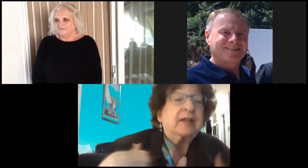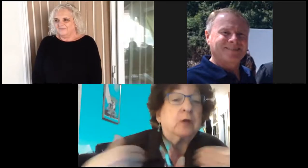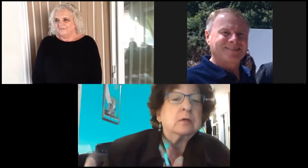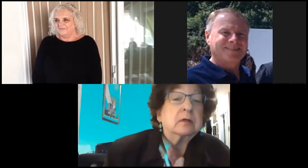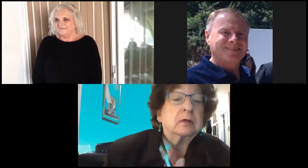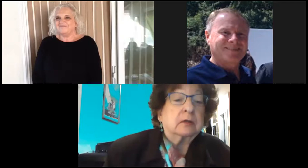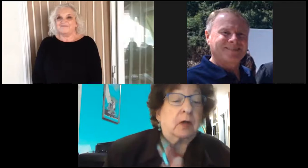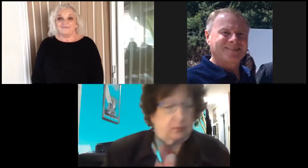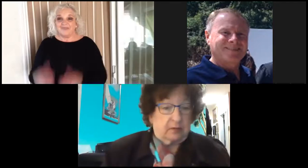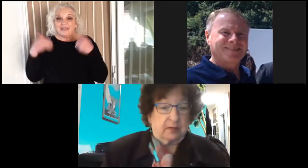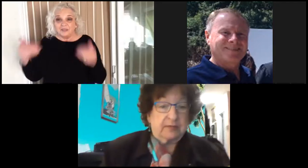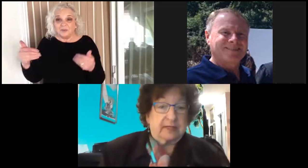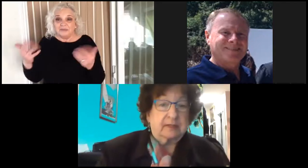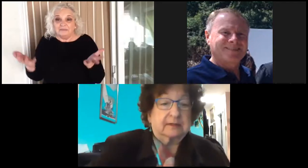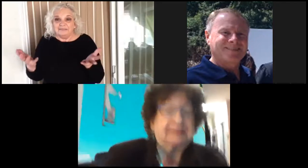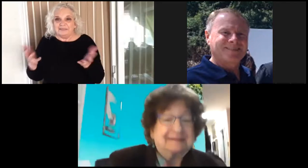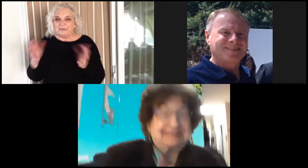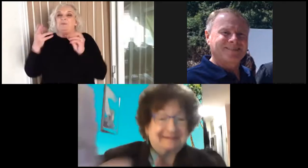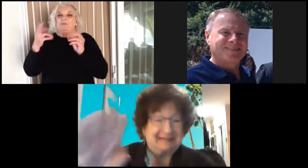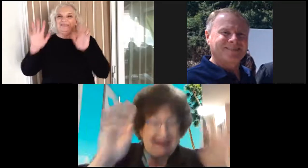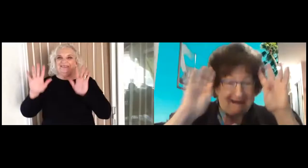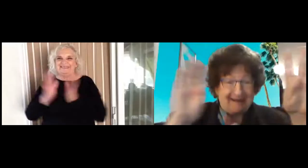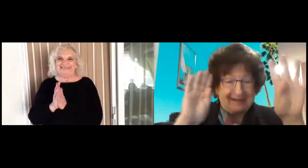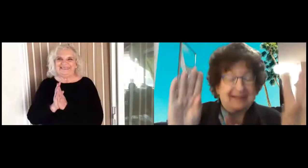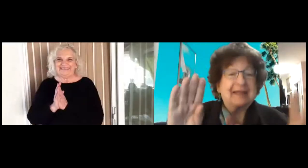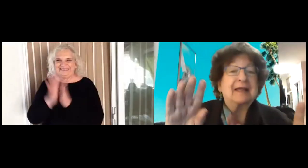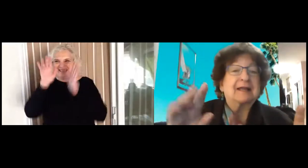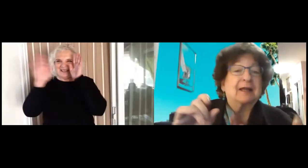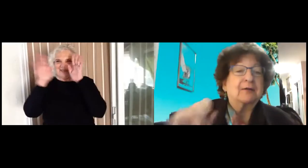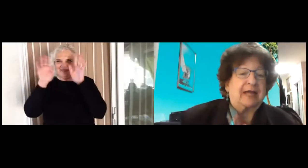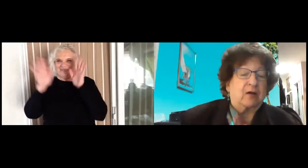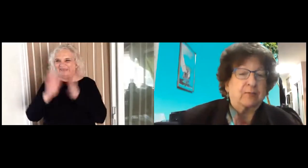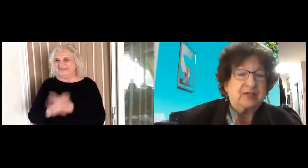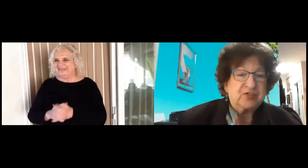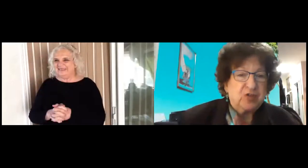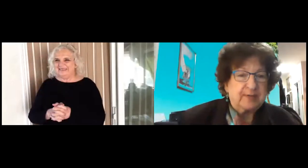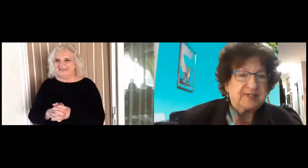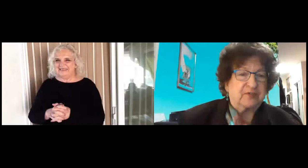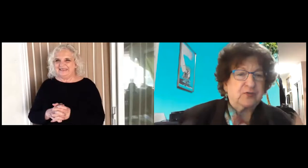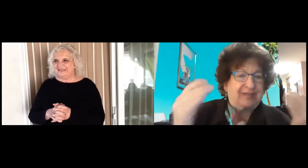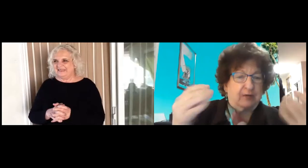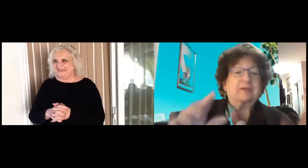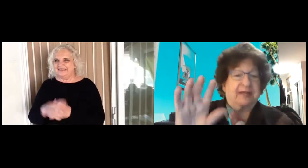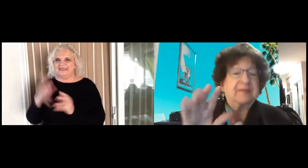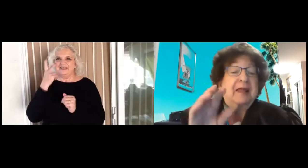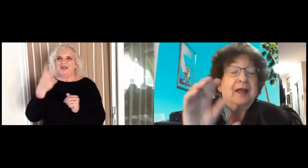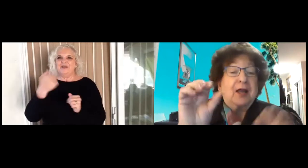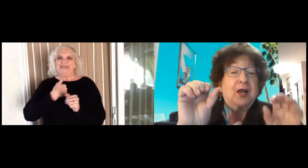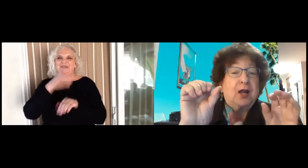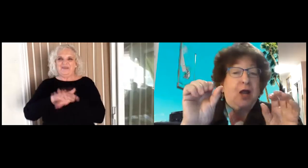Should I go? Or, oh, okay. You can go, Millie. Okay, I just saw myself on screen now. Okay.